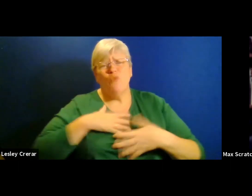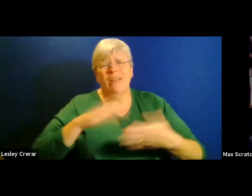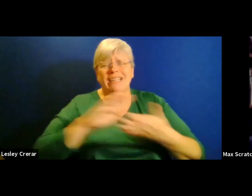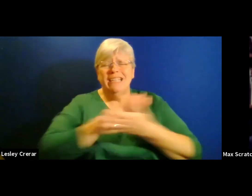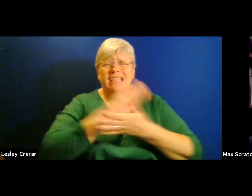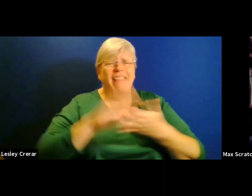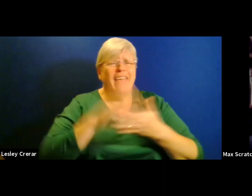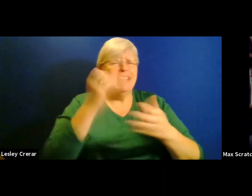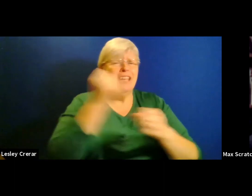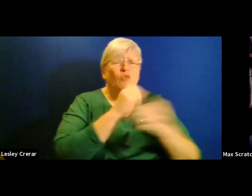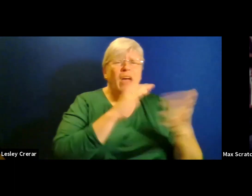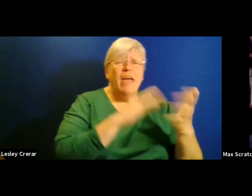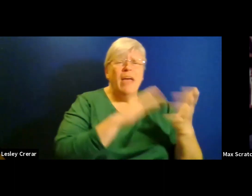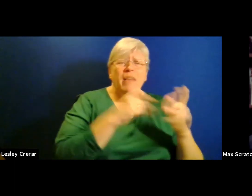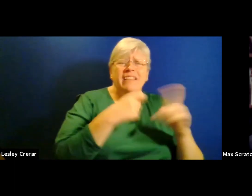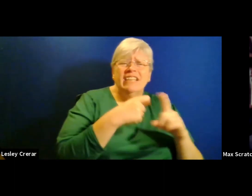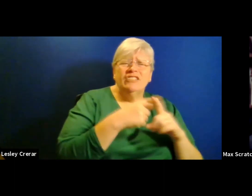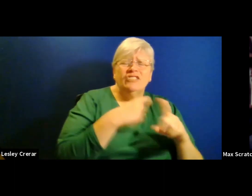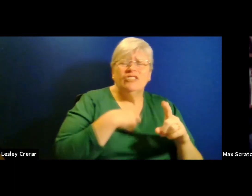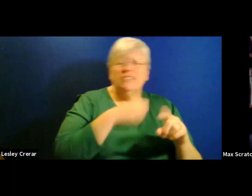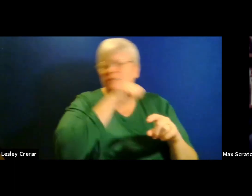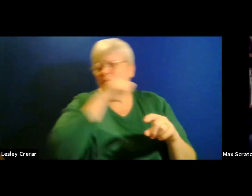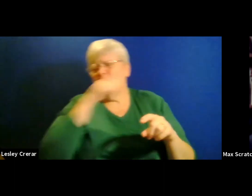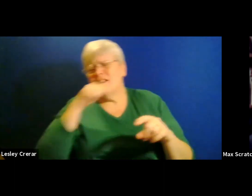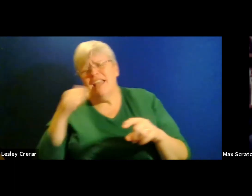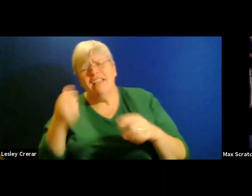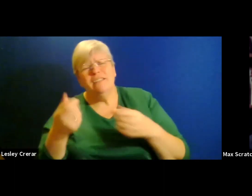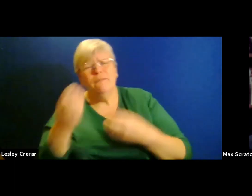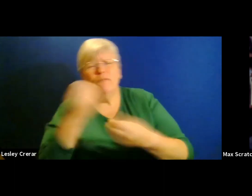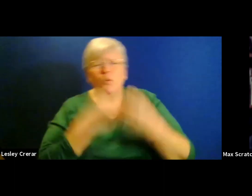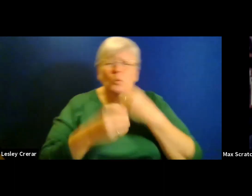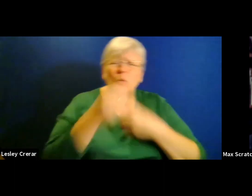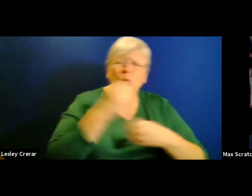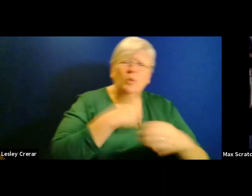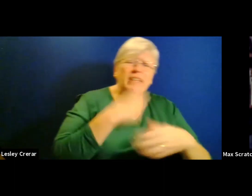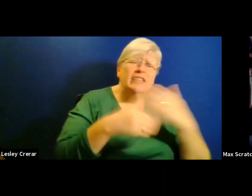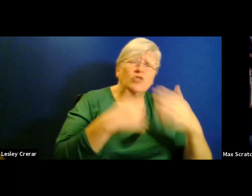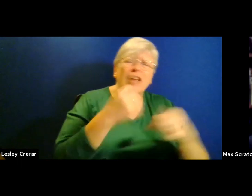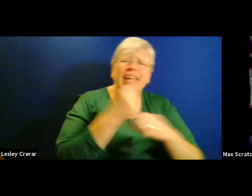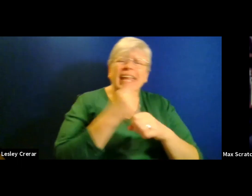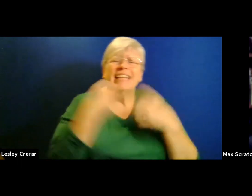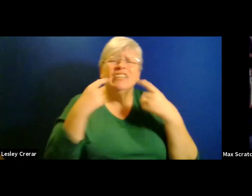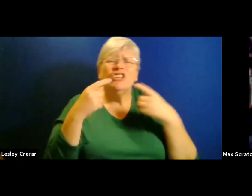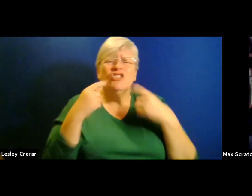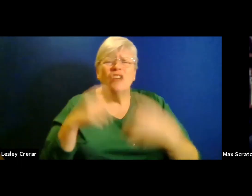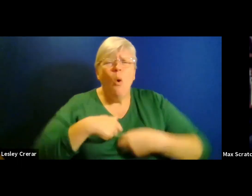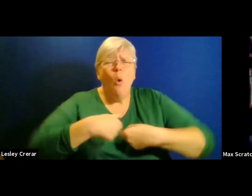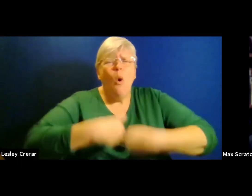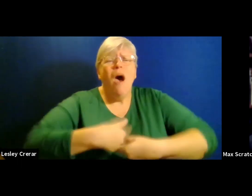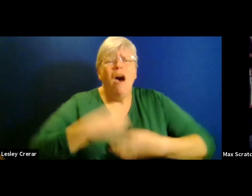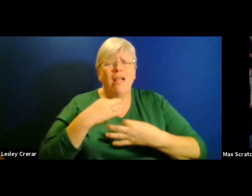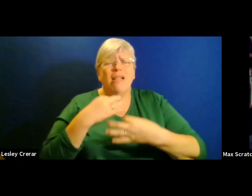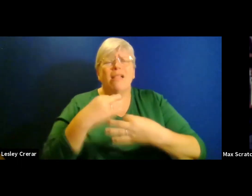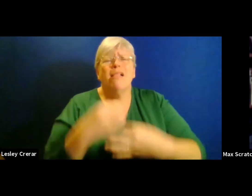of fond memory, old cheese pie cuddles and boiled cabbage struggles. And the Gaelic teacher has hungered for someone like this all